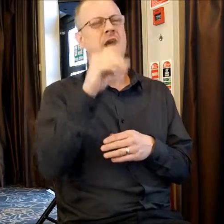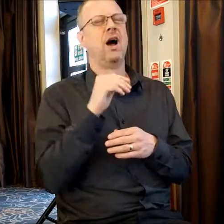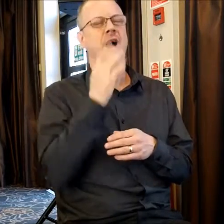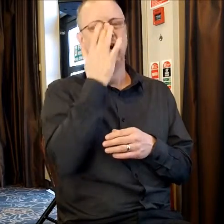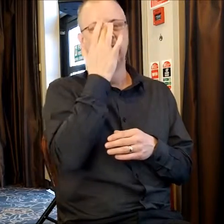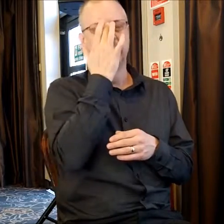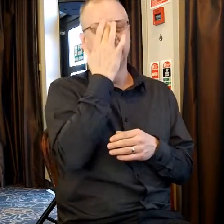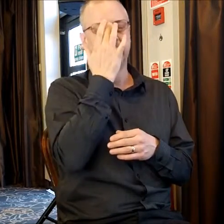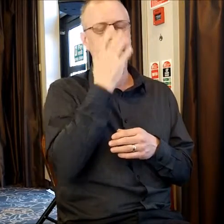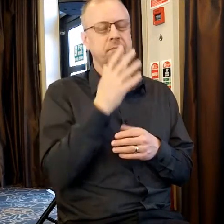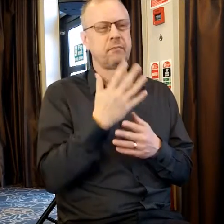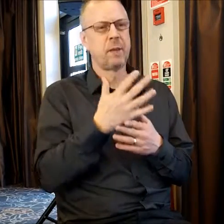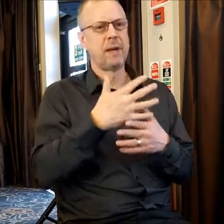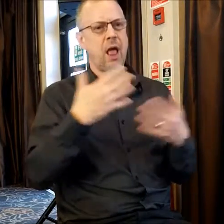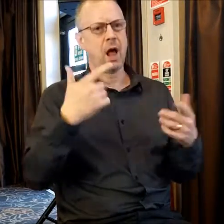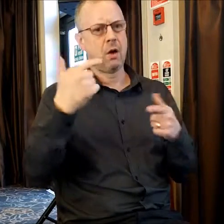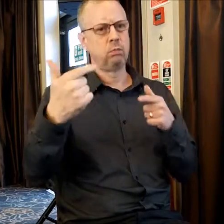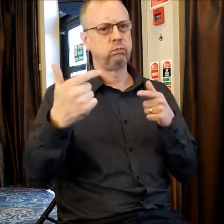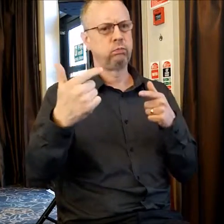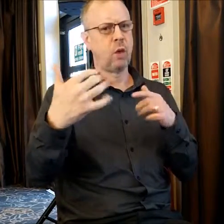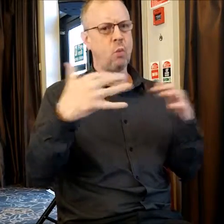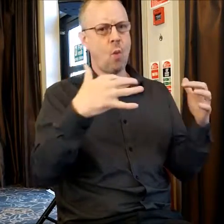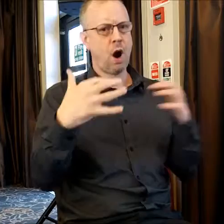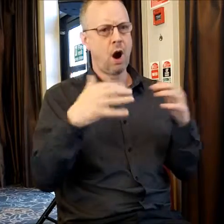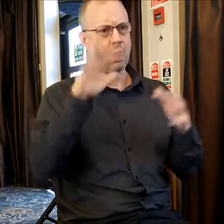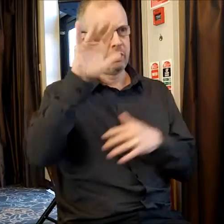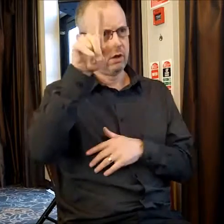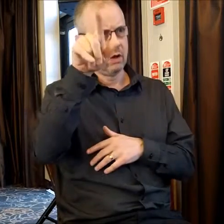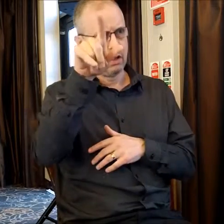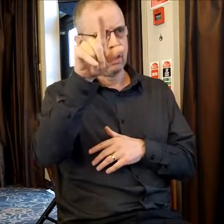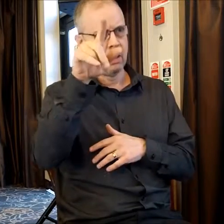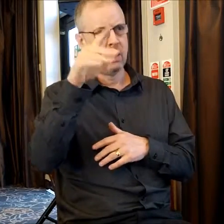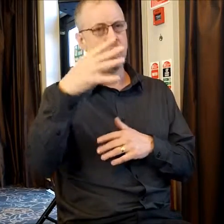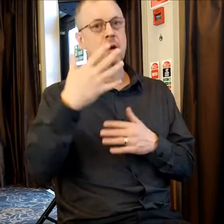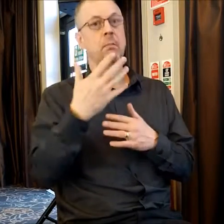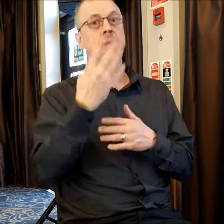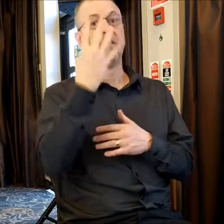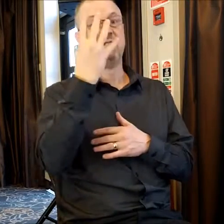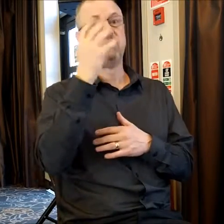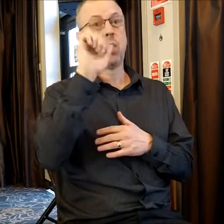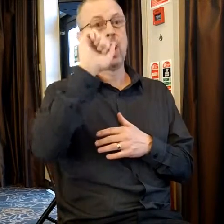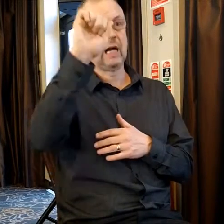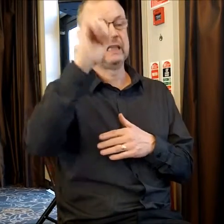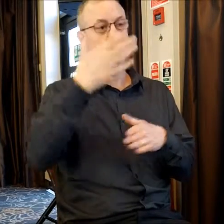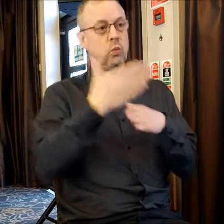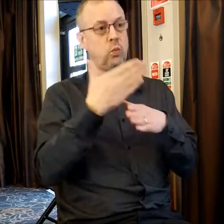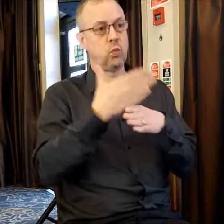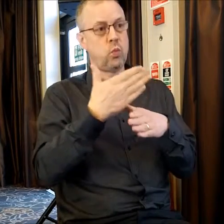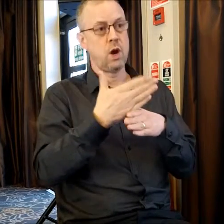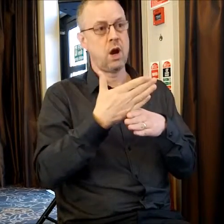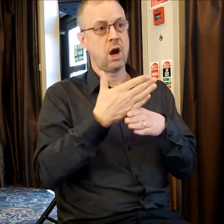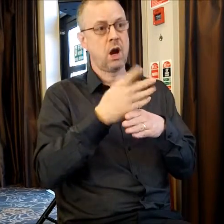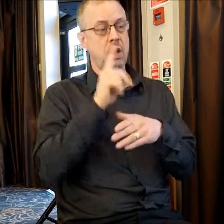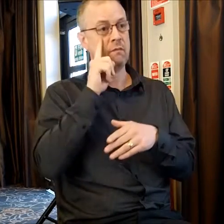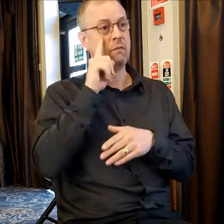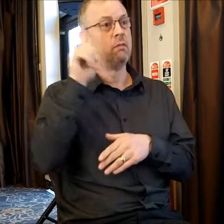in the region. A month before, five, who you can see on the right-hand side, 3 French